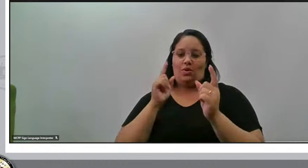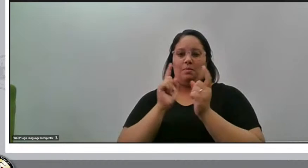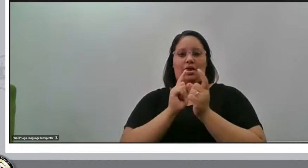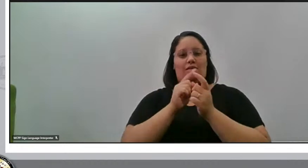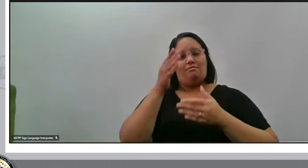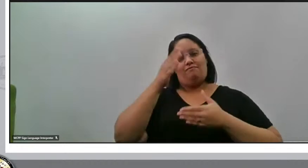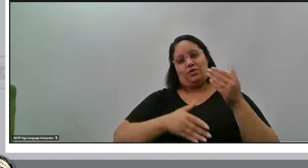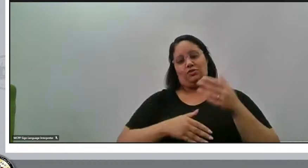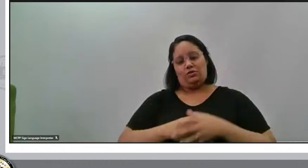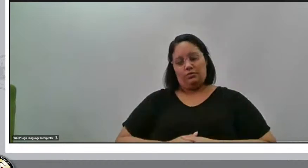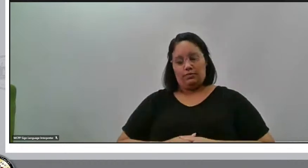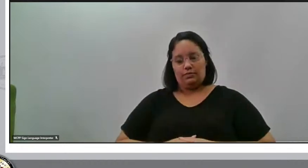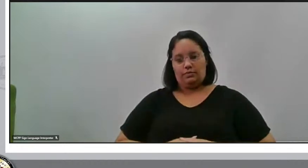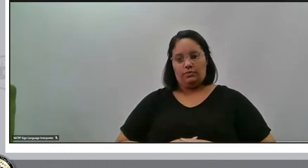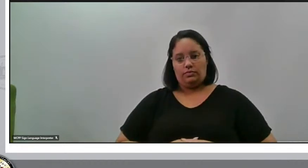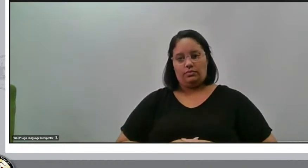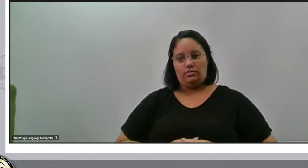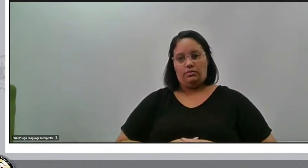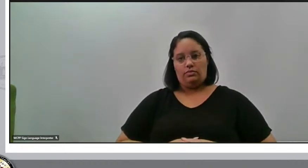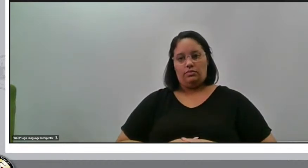adjourned.